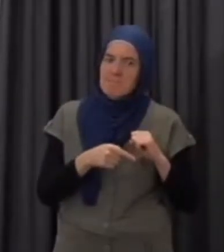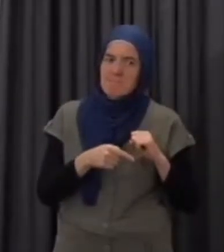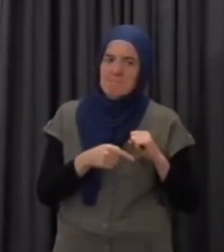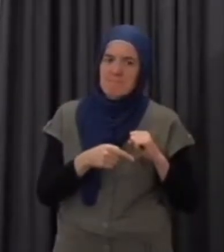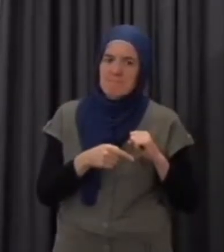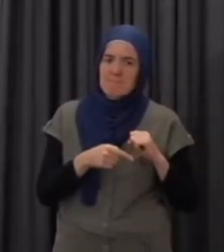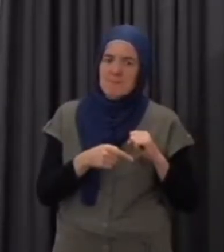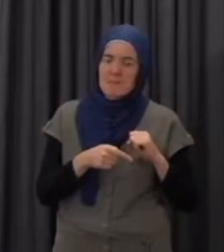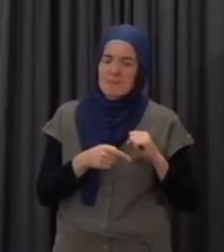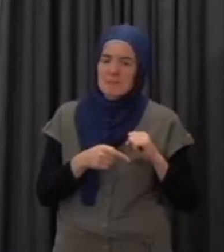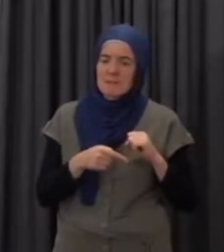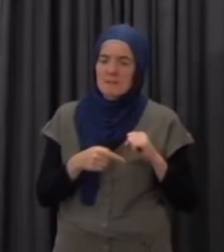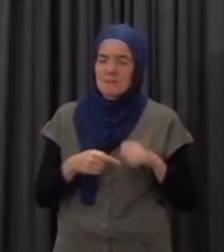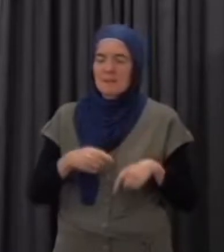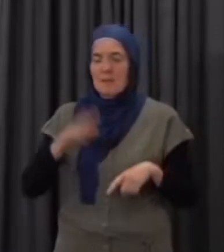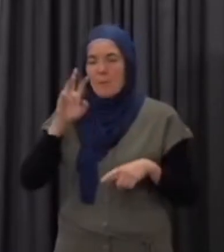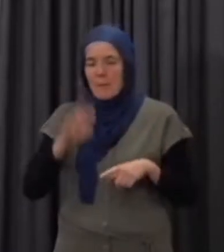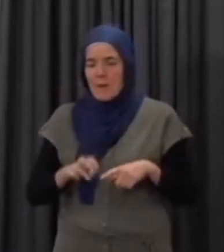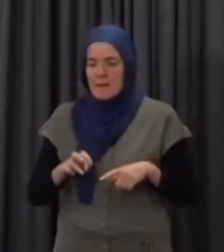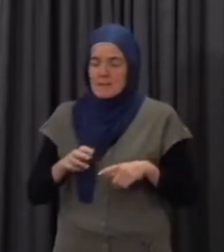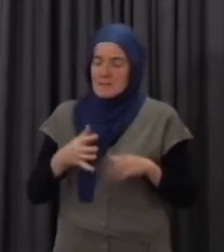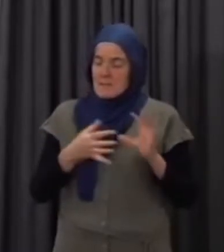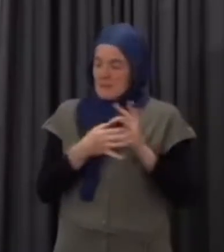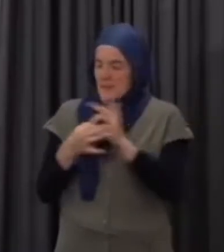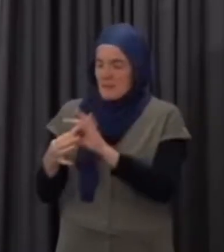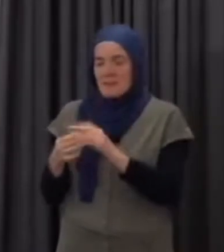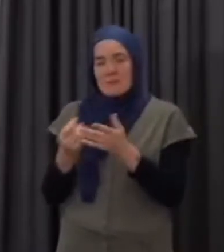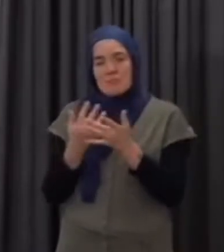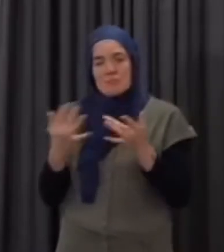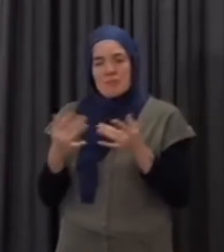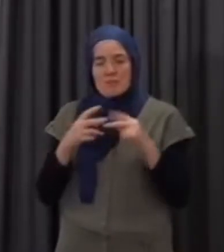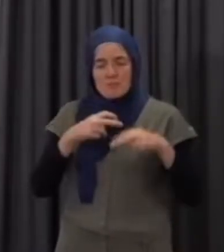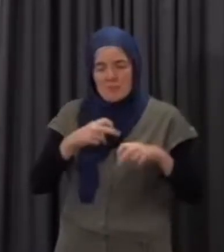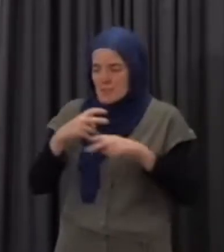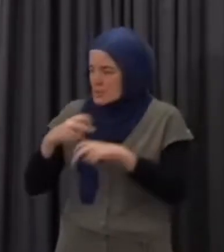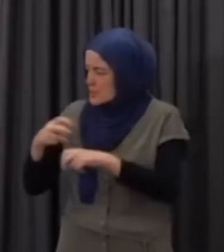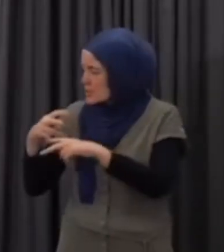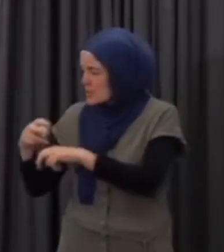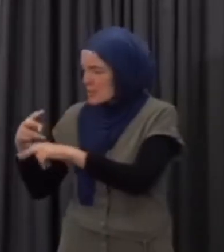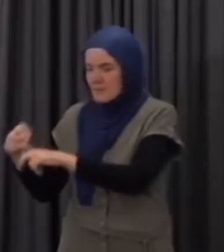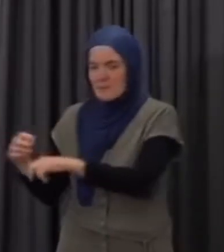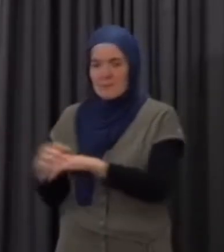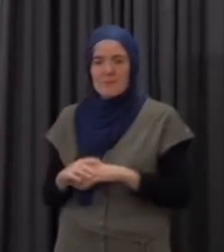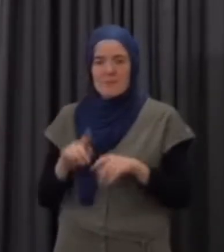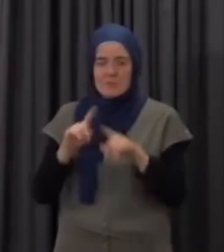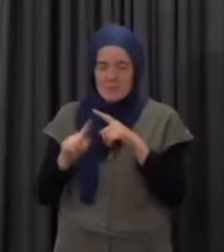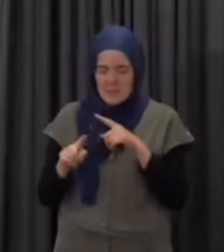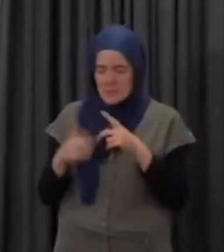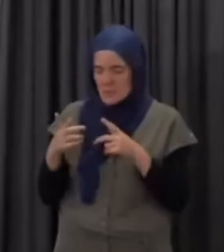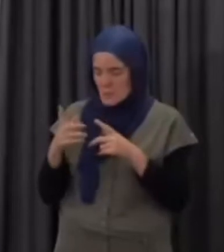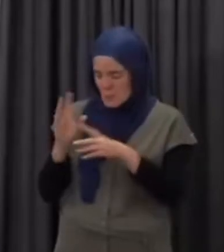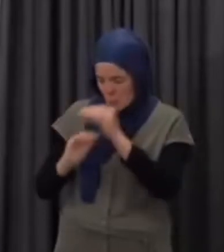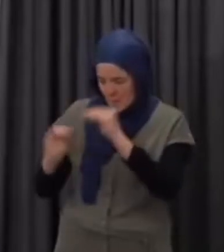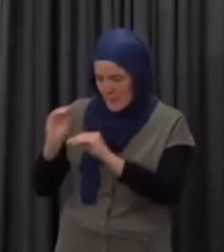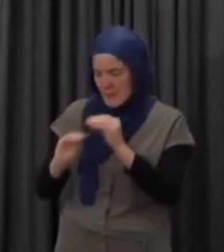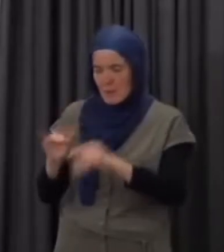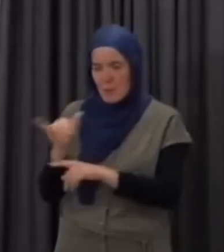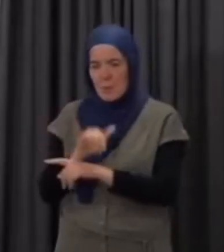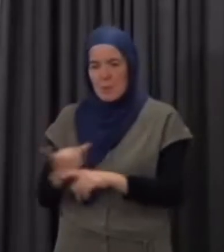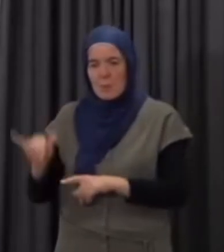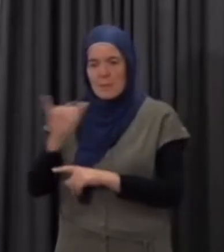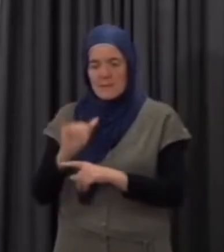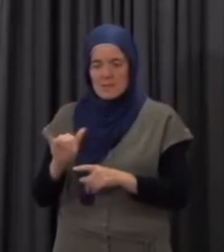we are plugged into Wales into various research studies which are trying to analyse the interventions that can take place at different parts of the